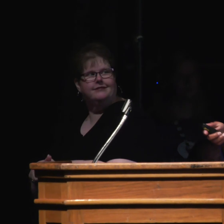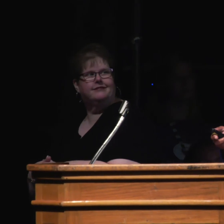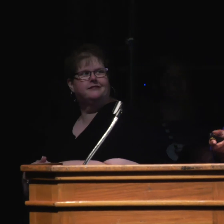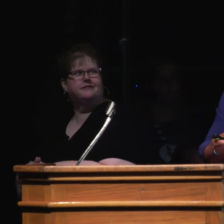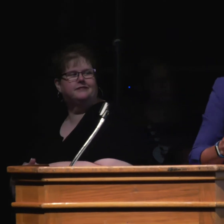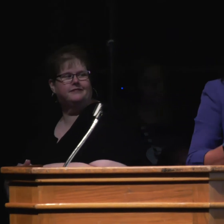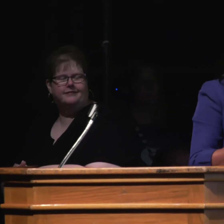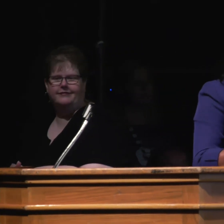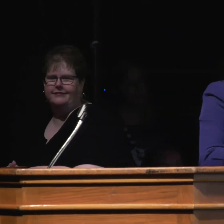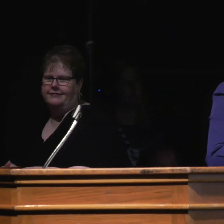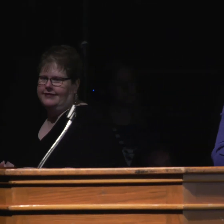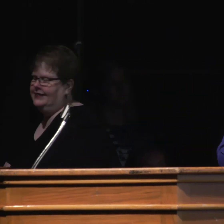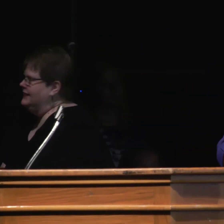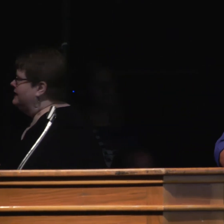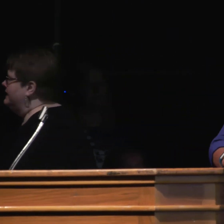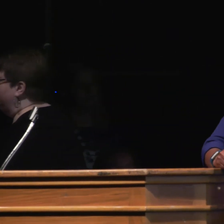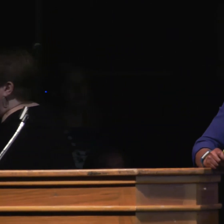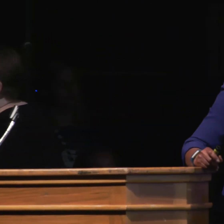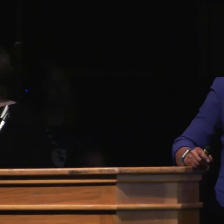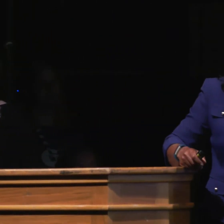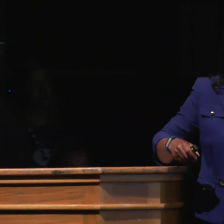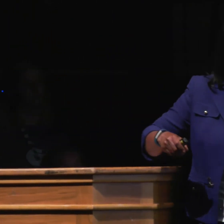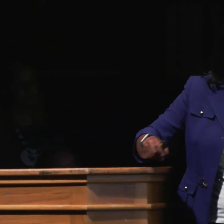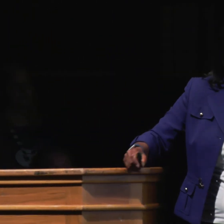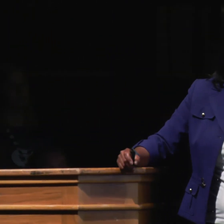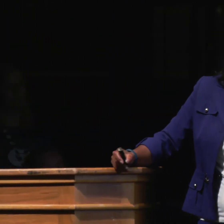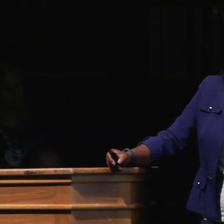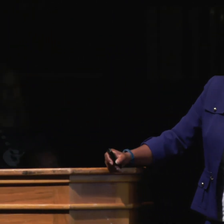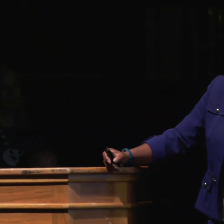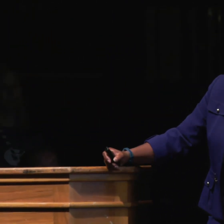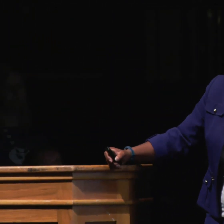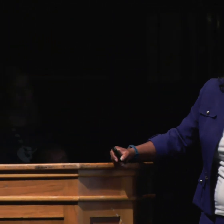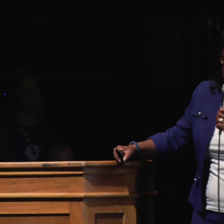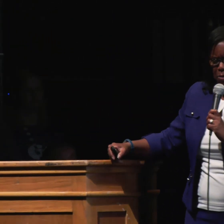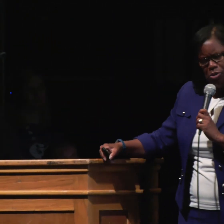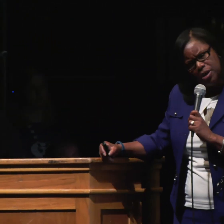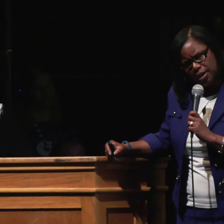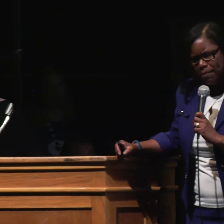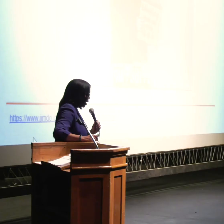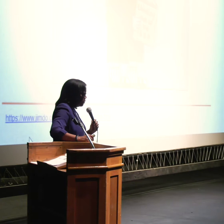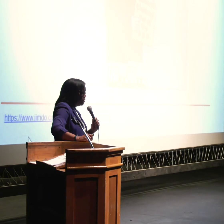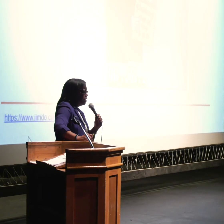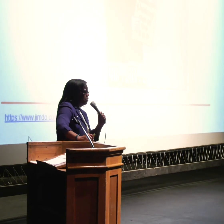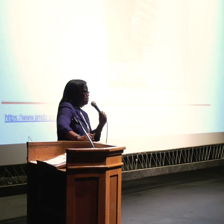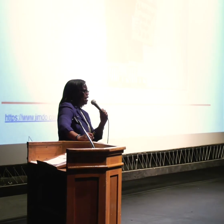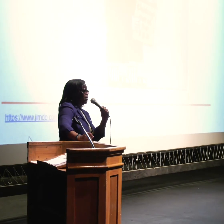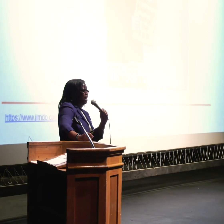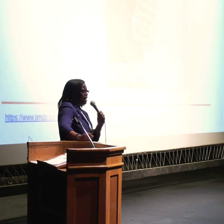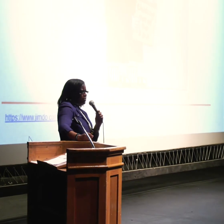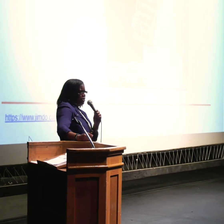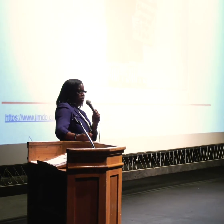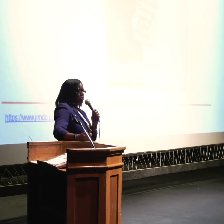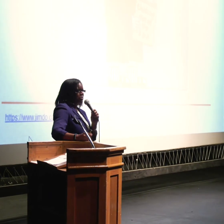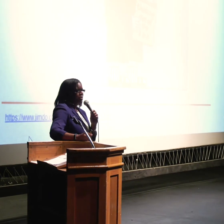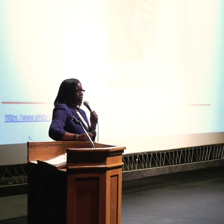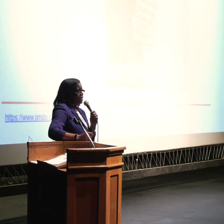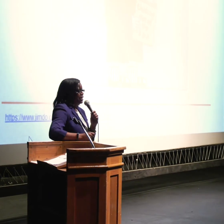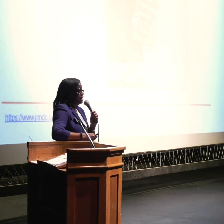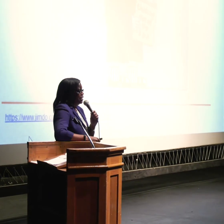So, what's that mean for you? Like, all right, Dr. Edwards, what you talking about? What am I gonna have